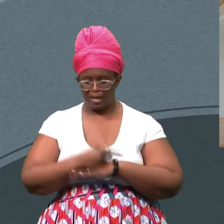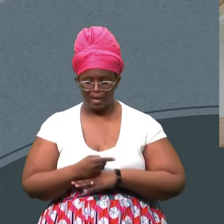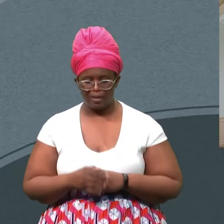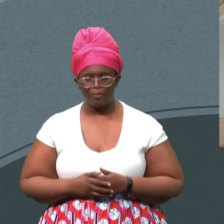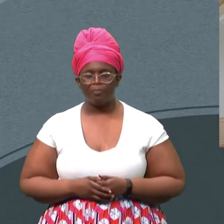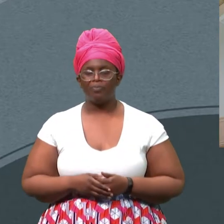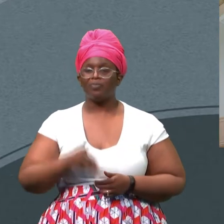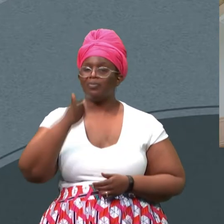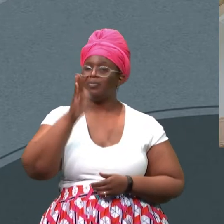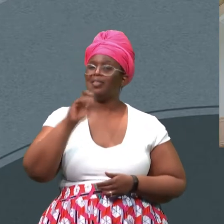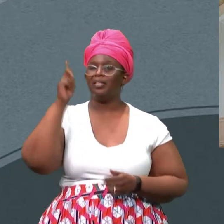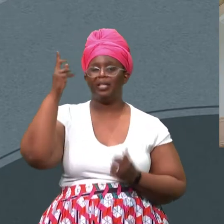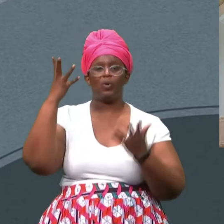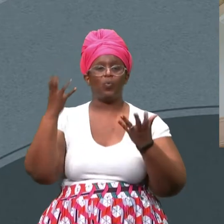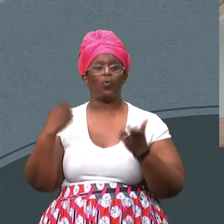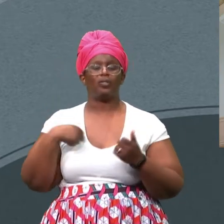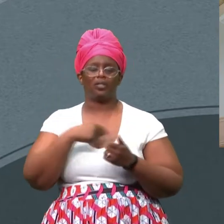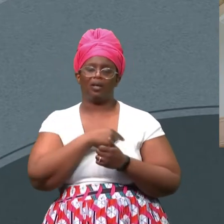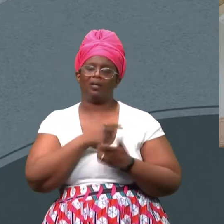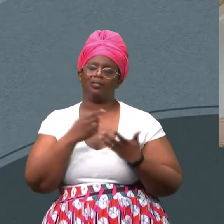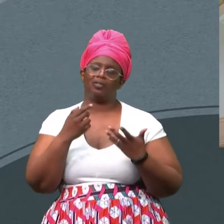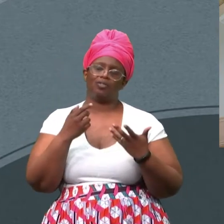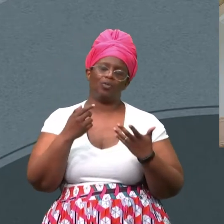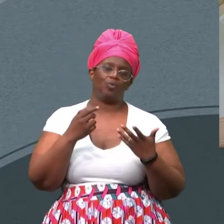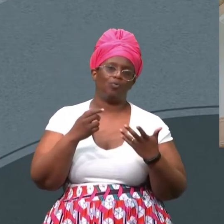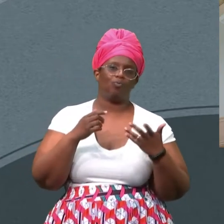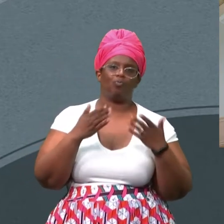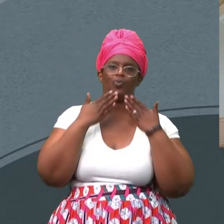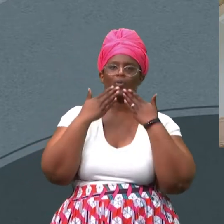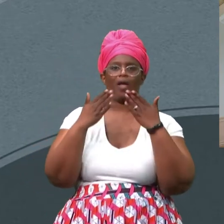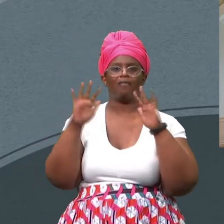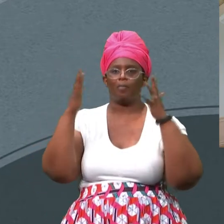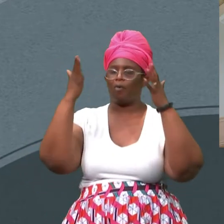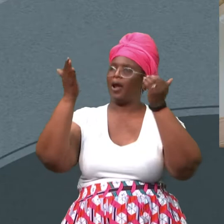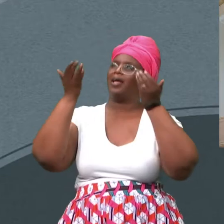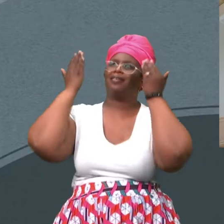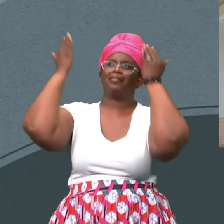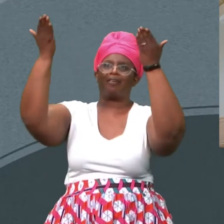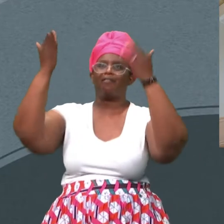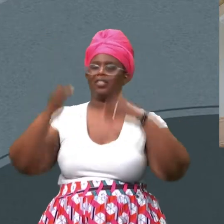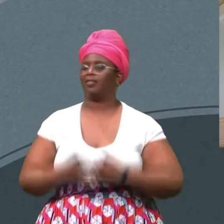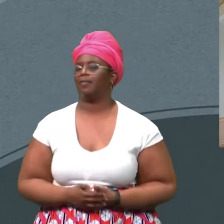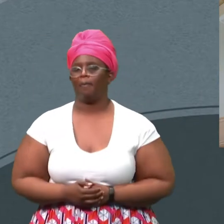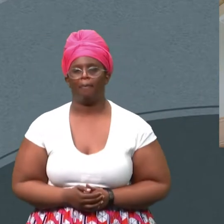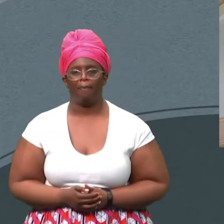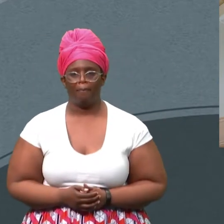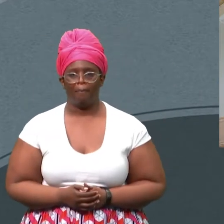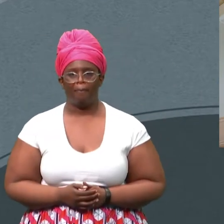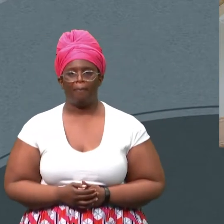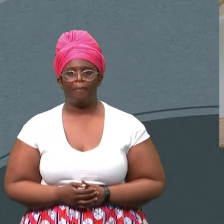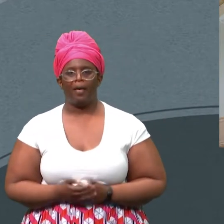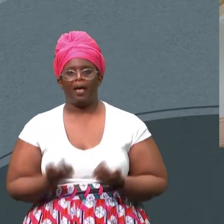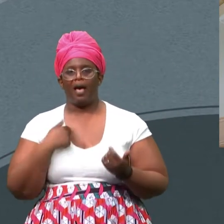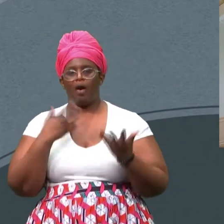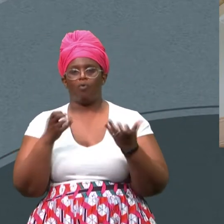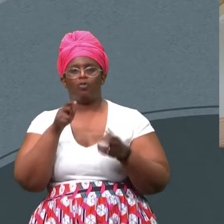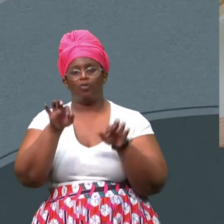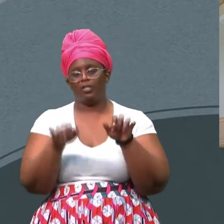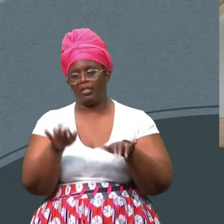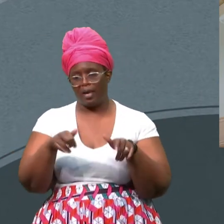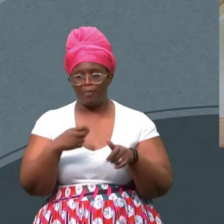wants us to offer him grateful praise. I want everyone to type this in. I'm